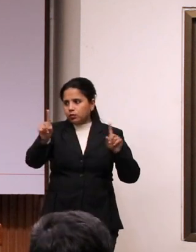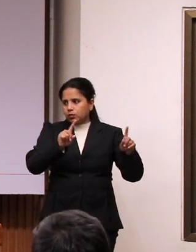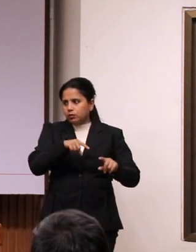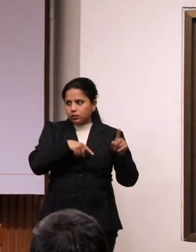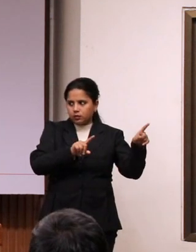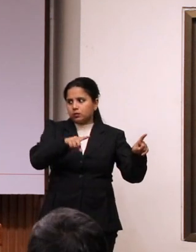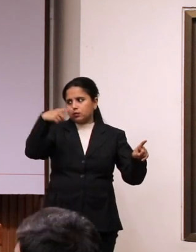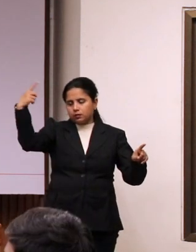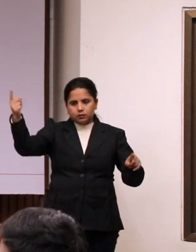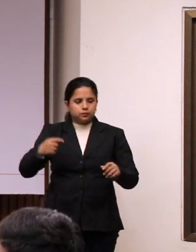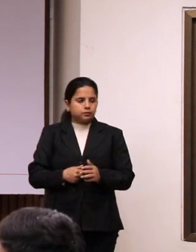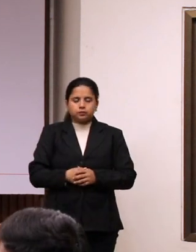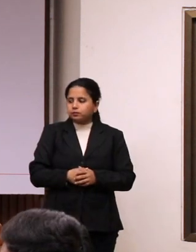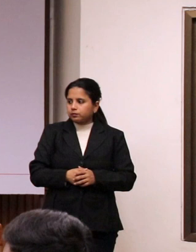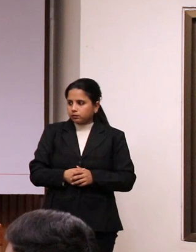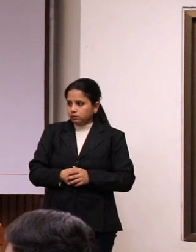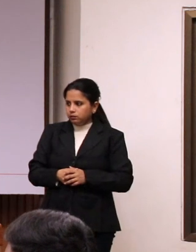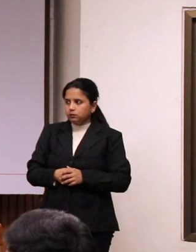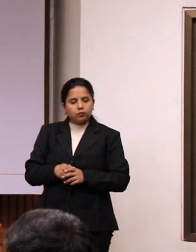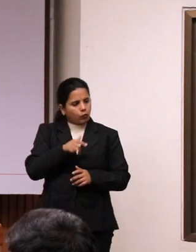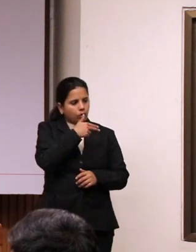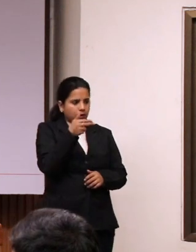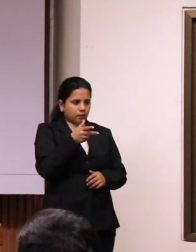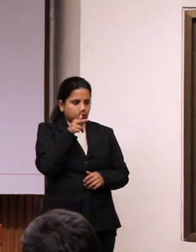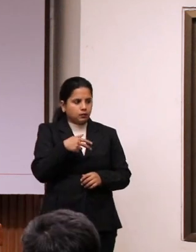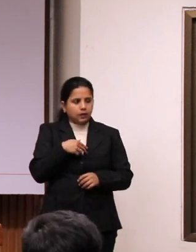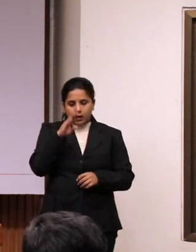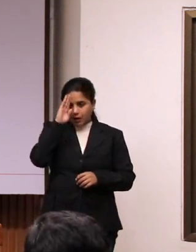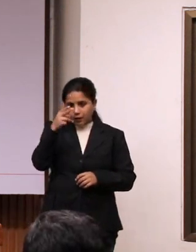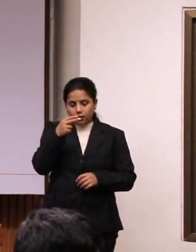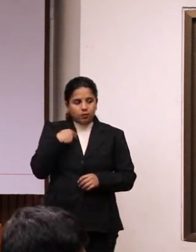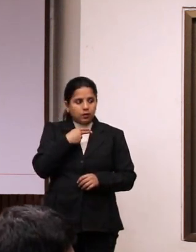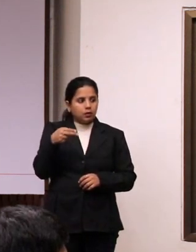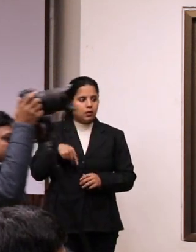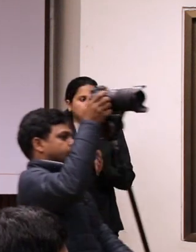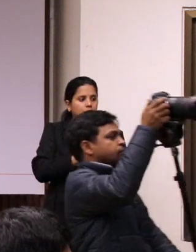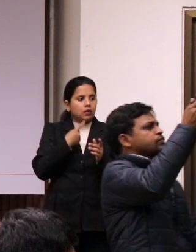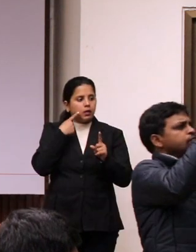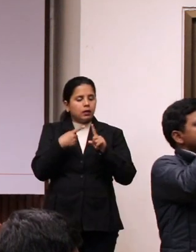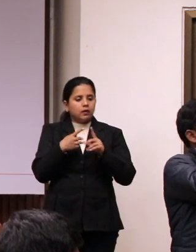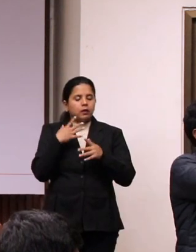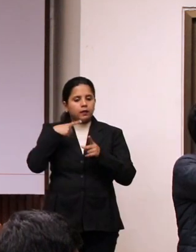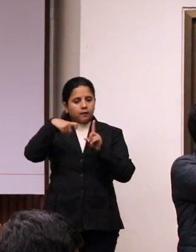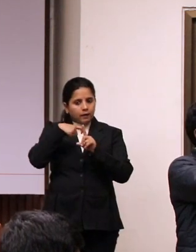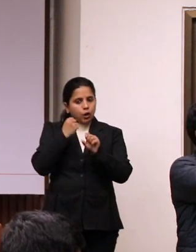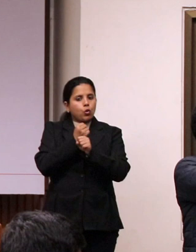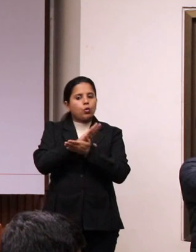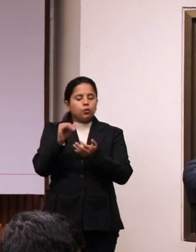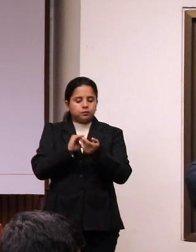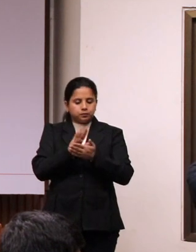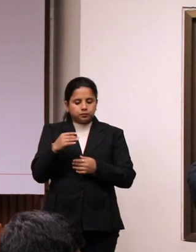him, then him. Yeah, please. Mention your name and... Hello, sir. My name is Ritvik Ghosh. I am actually